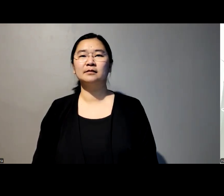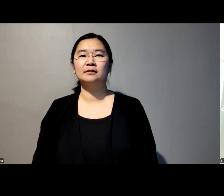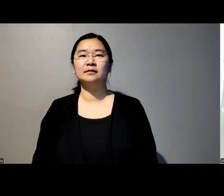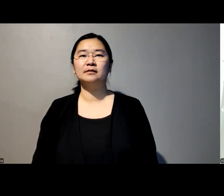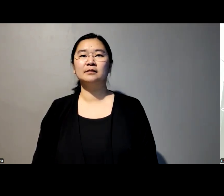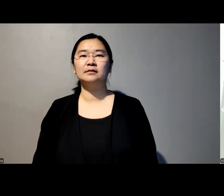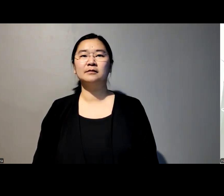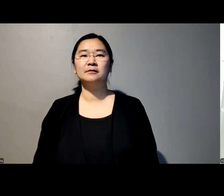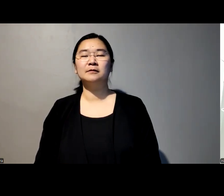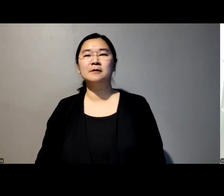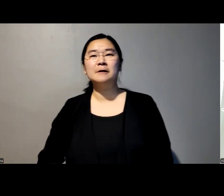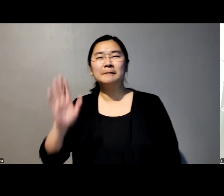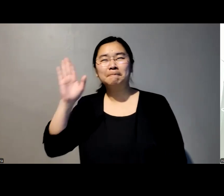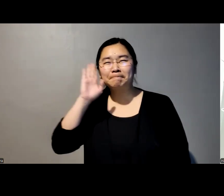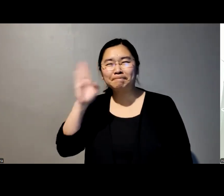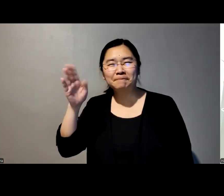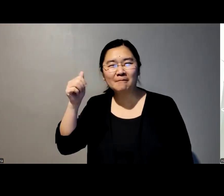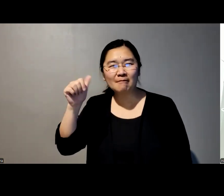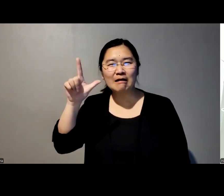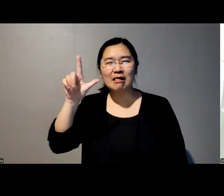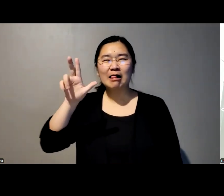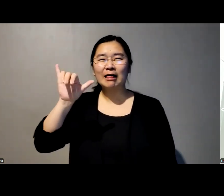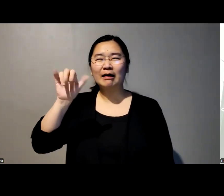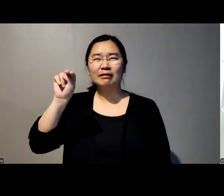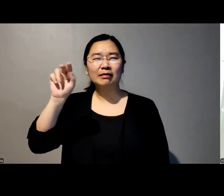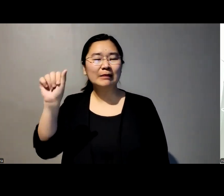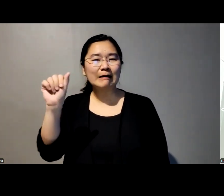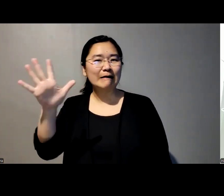I wonder if you maybe switch off your camera, it might be better.